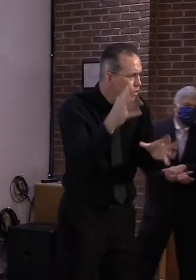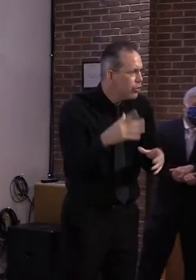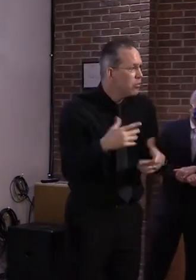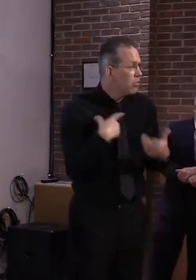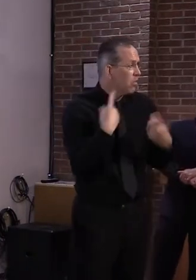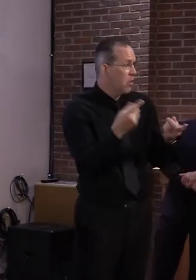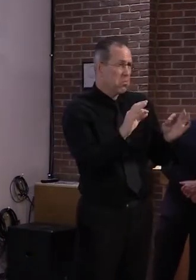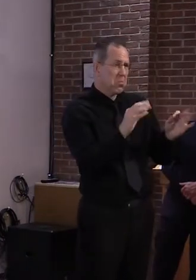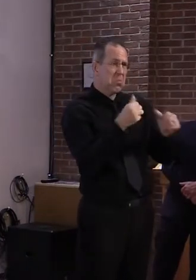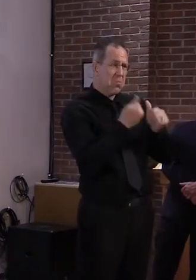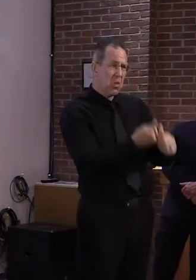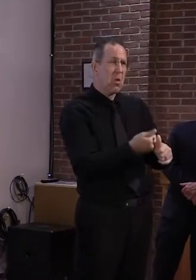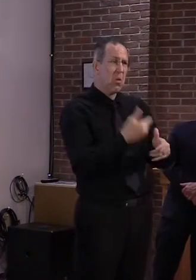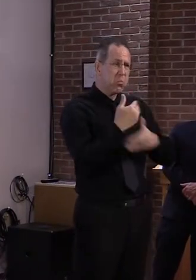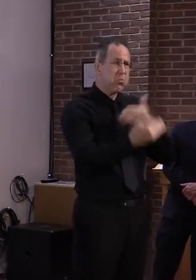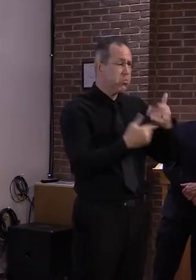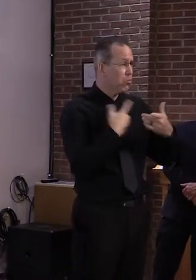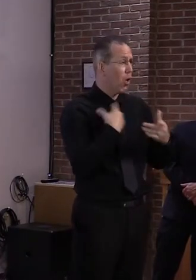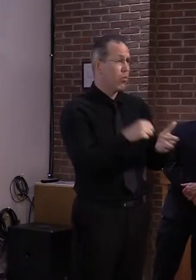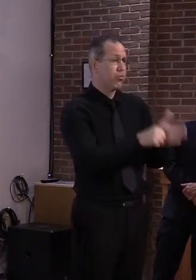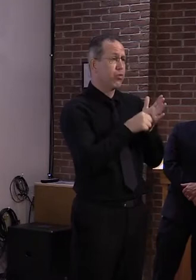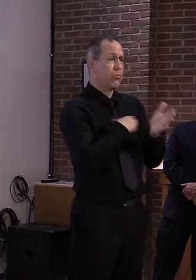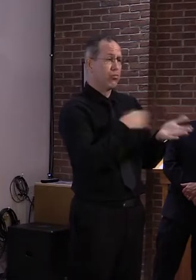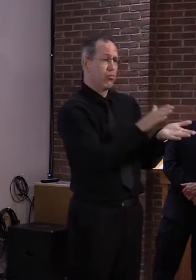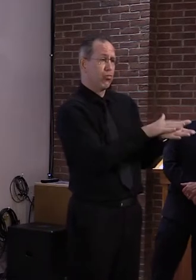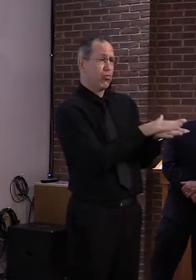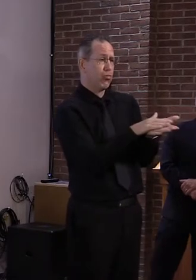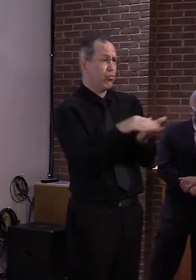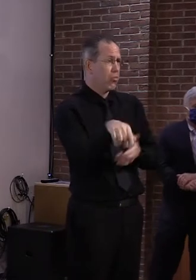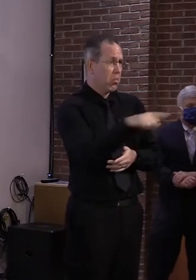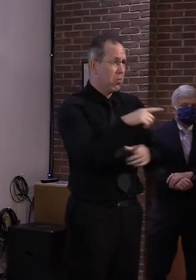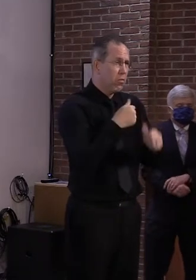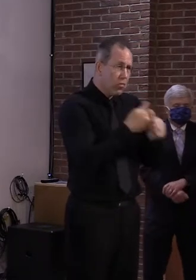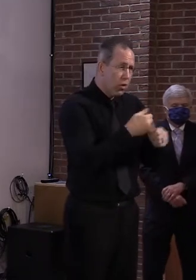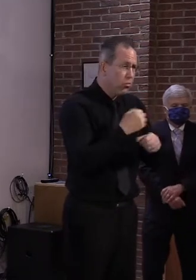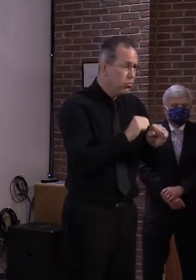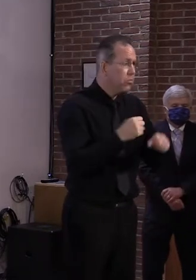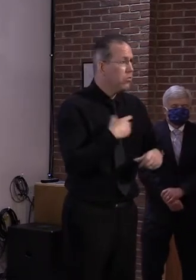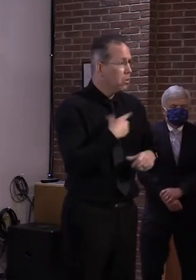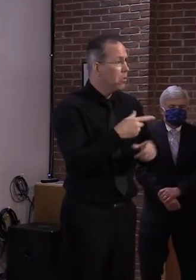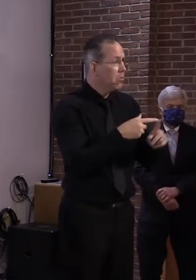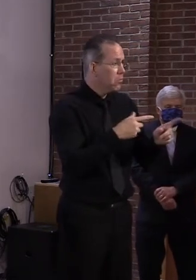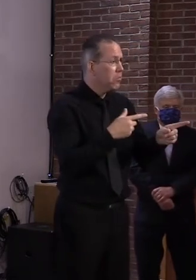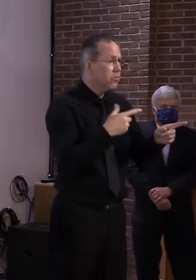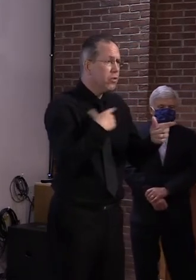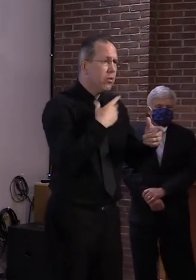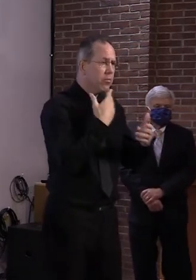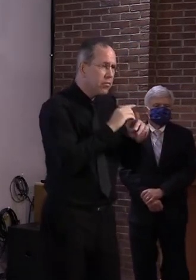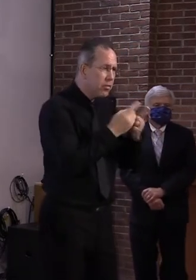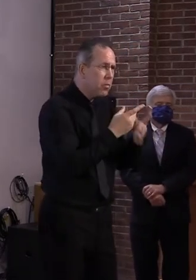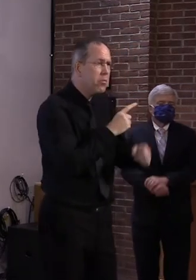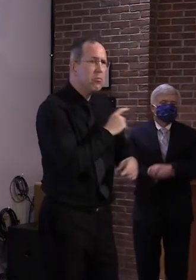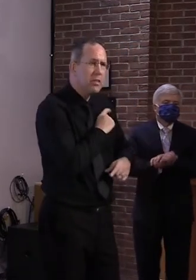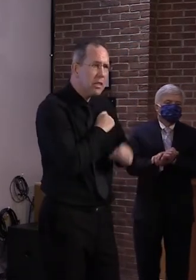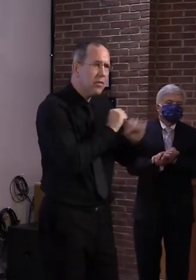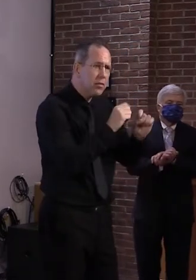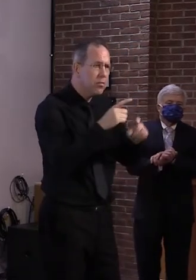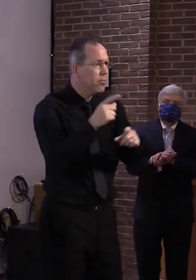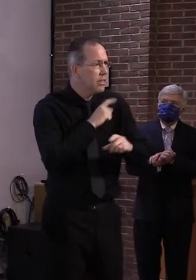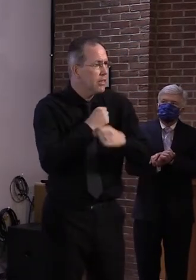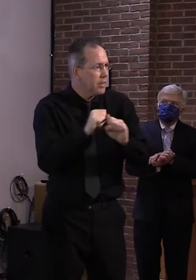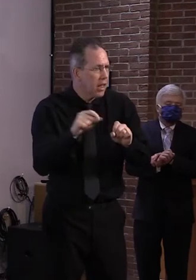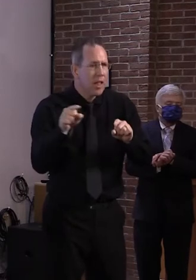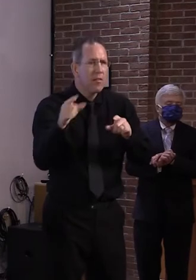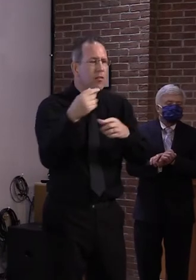proud of everyone for the way that they've treated each other, respect and civility, let